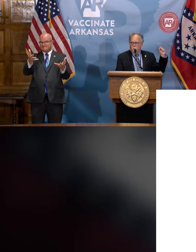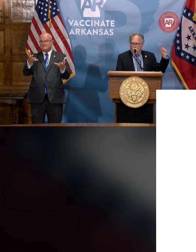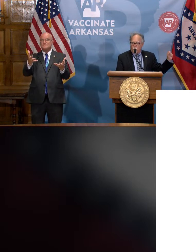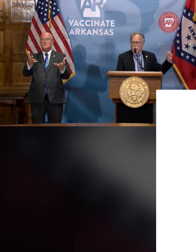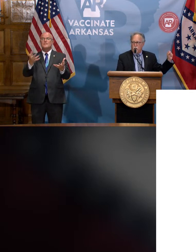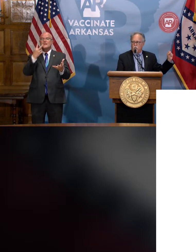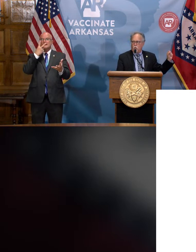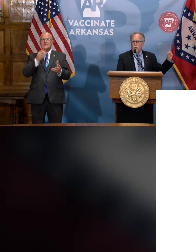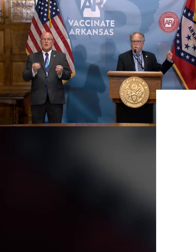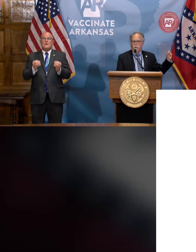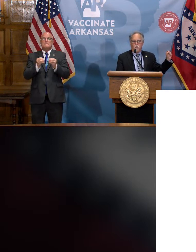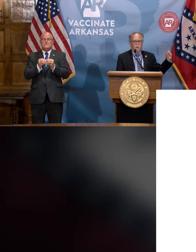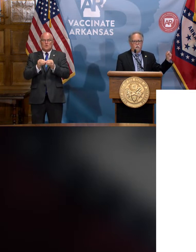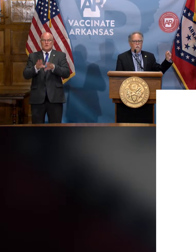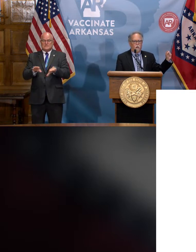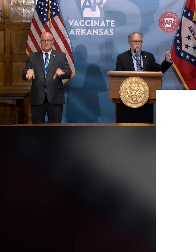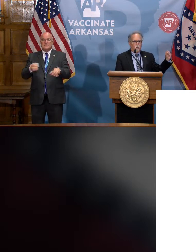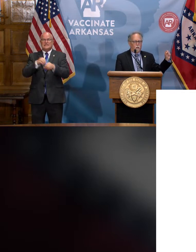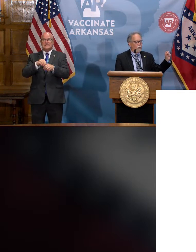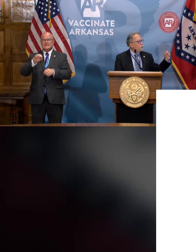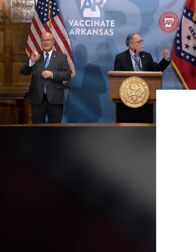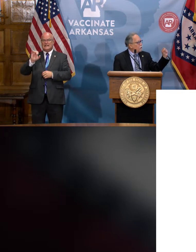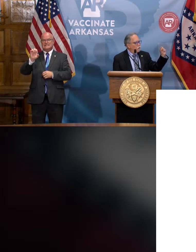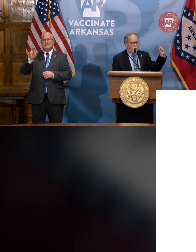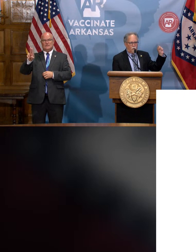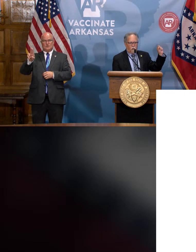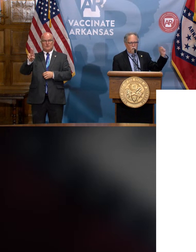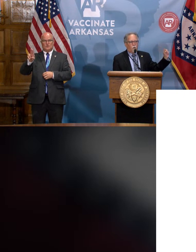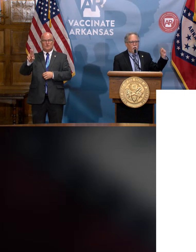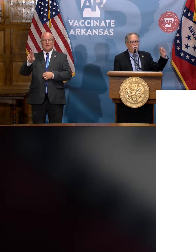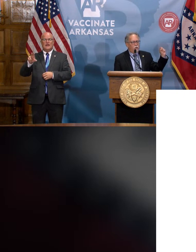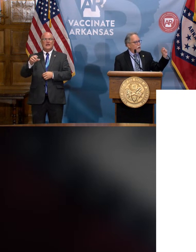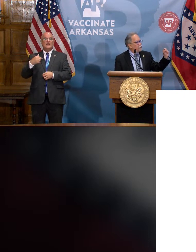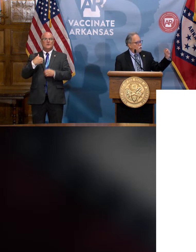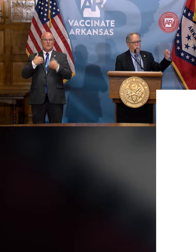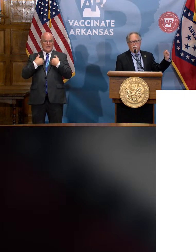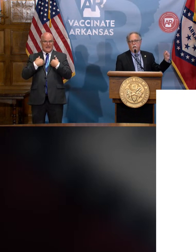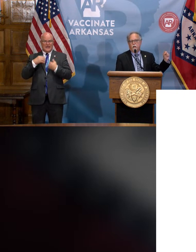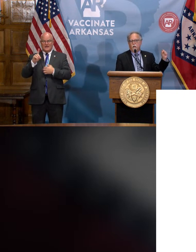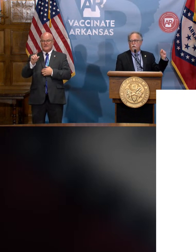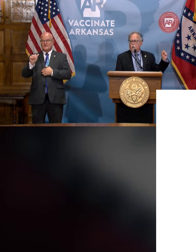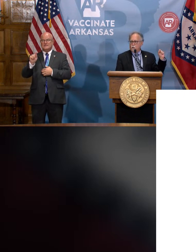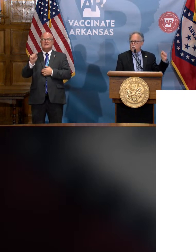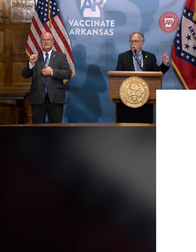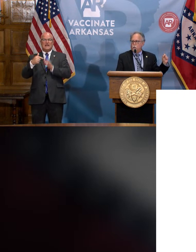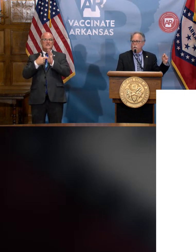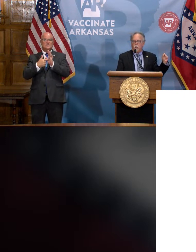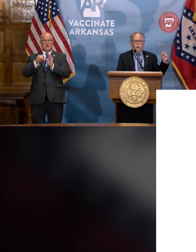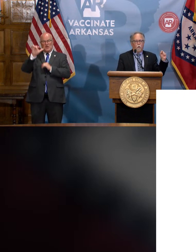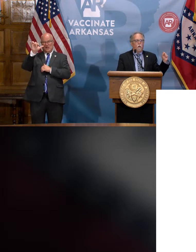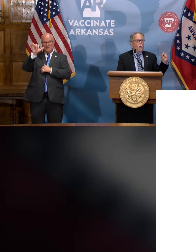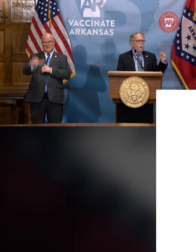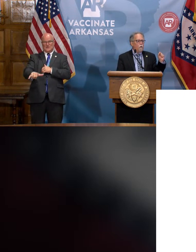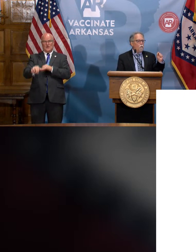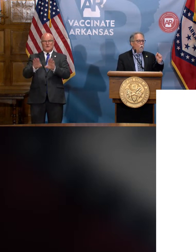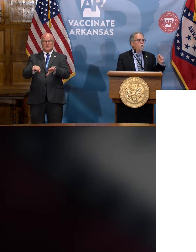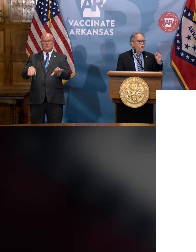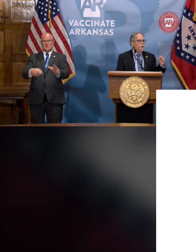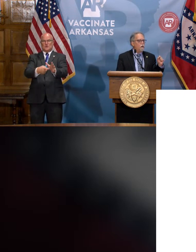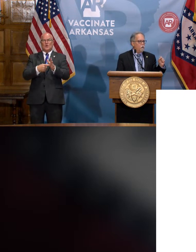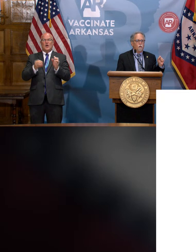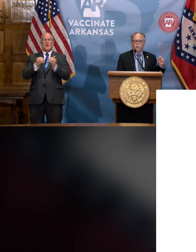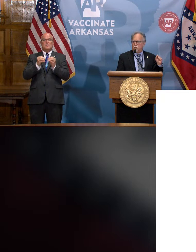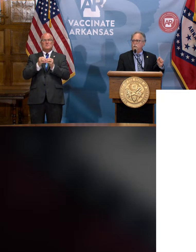seeing more kids going into the intensive care unit. And we have data showing that those children are requiring